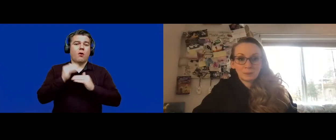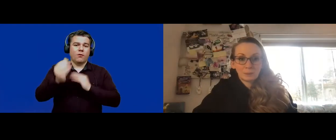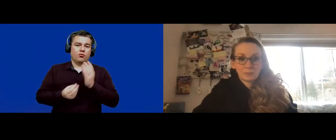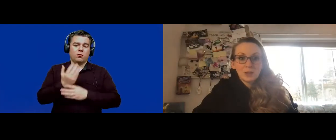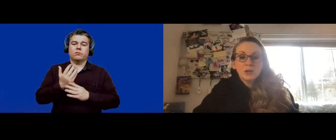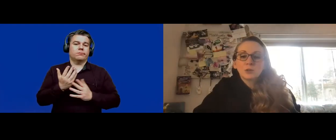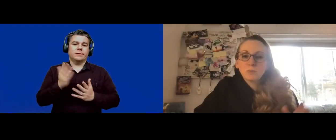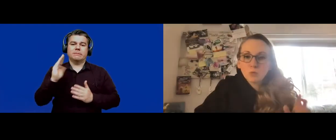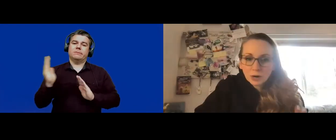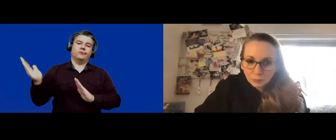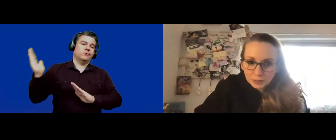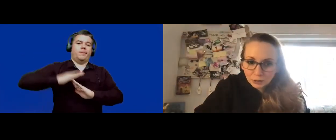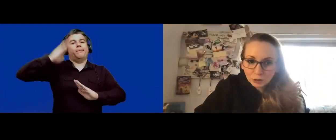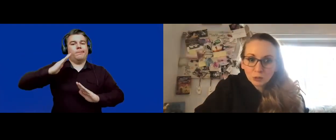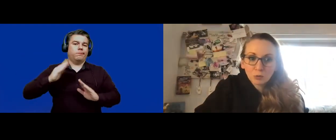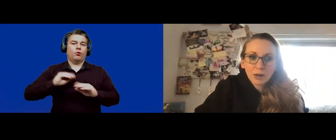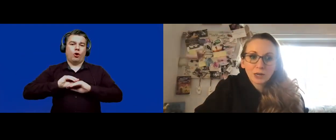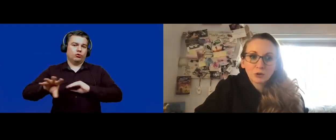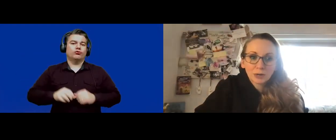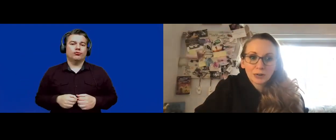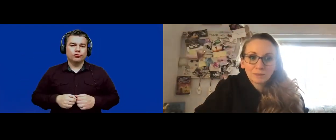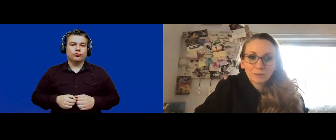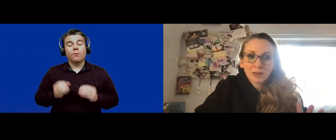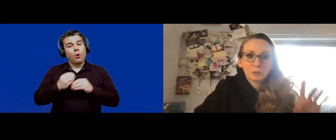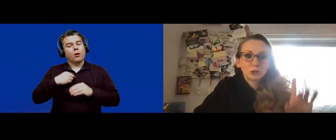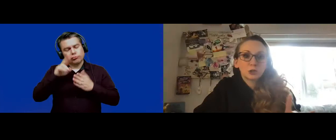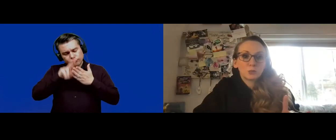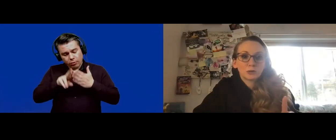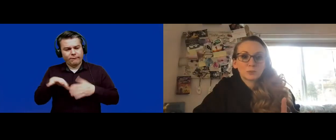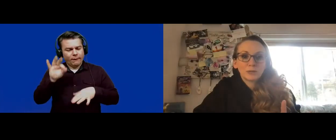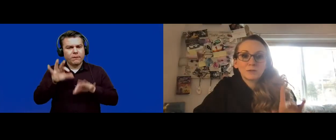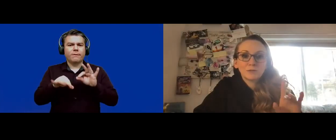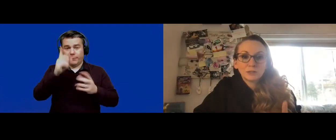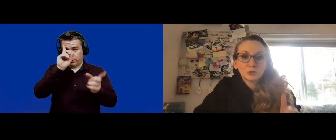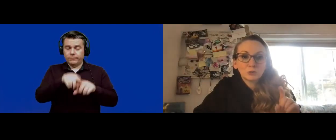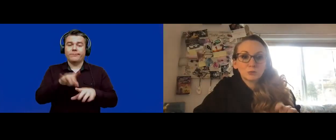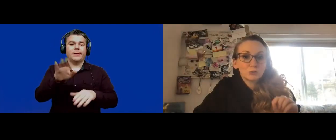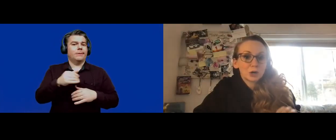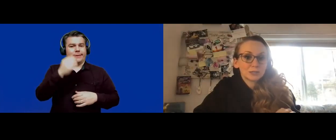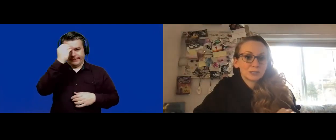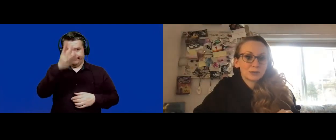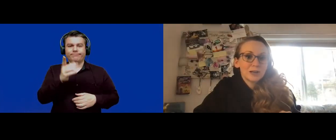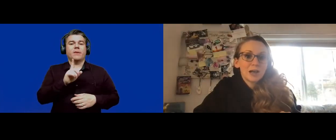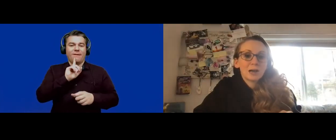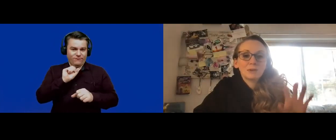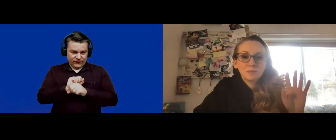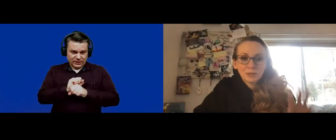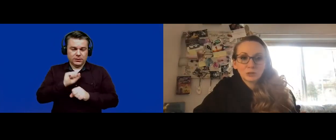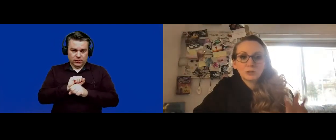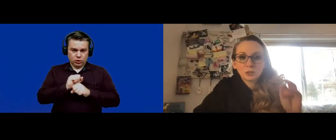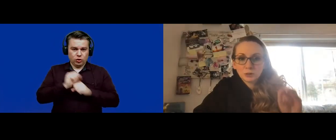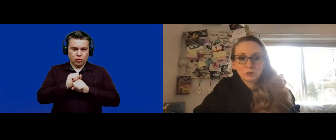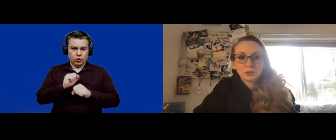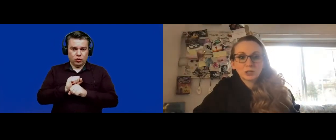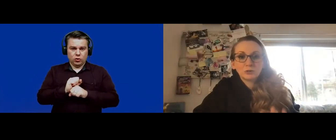one. The more I research, the more I agree. And I want you to note, we are speaking of physical root cause here. I believe